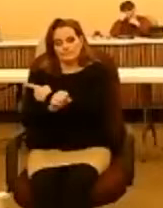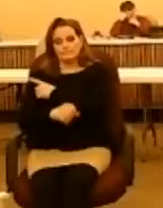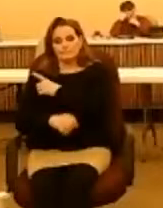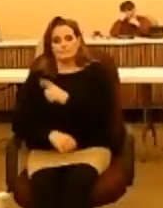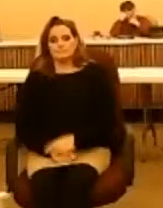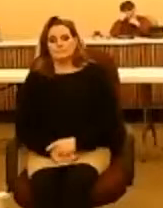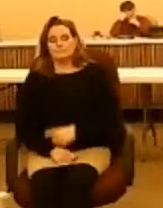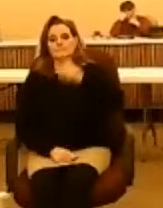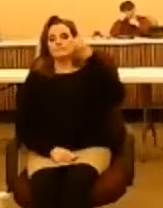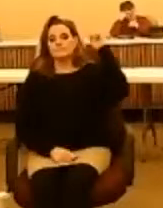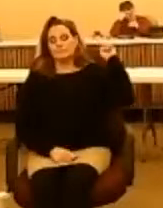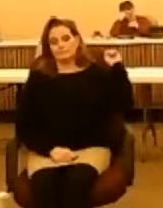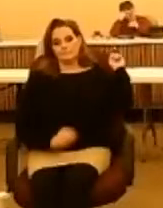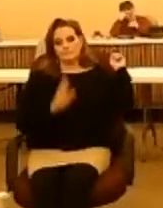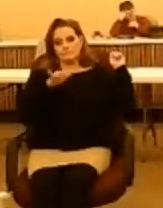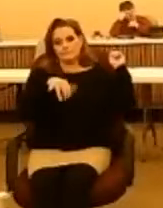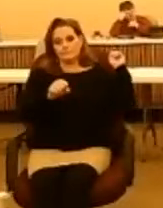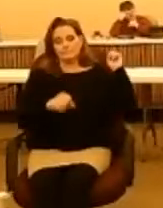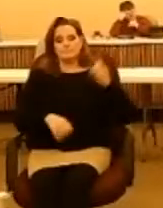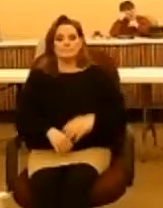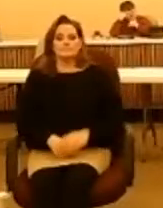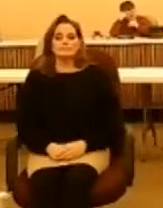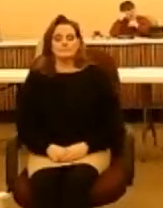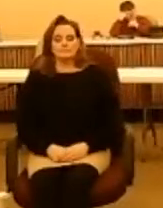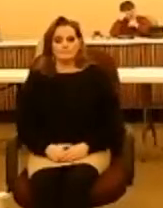Aye. Supervisor Schultz. Aye.